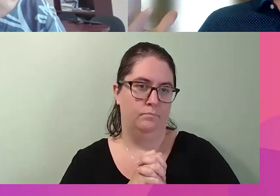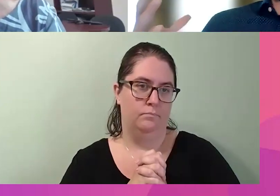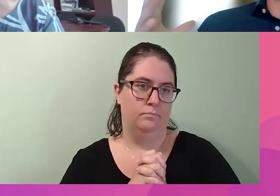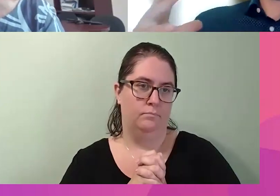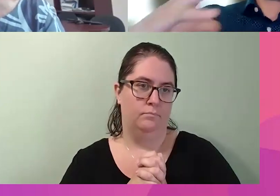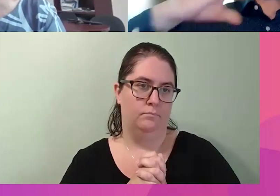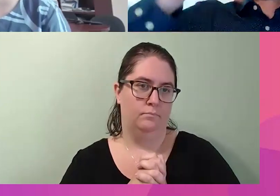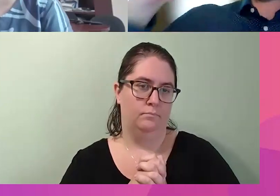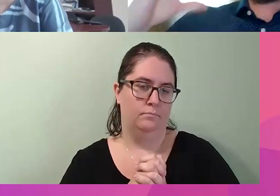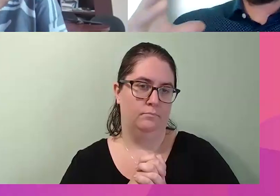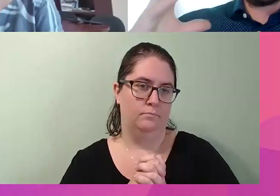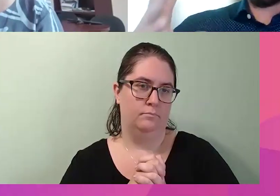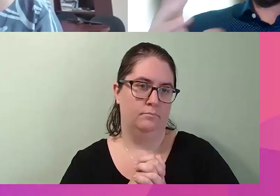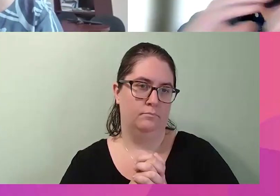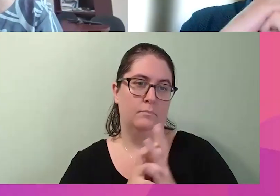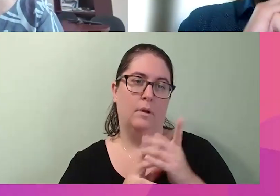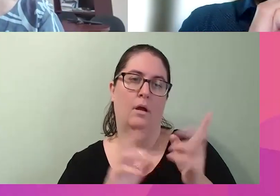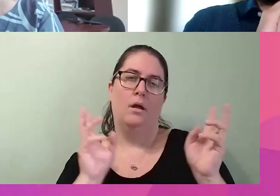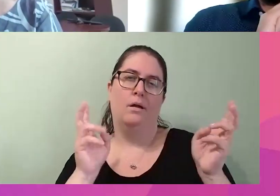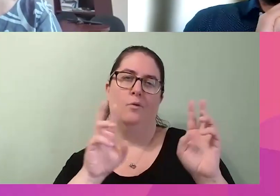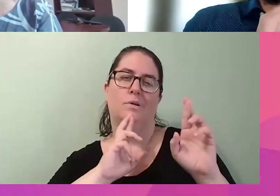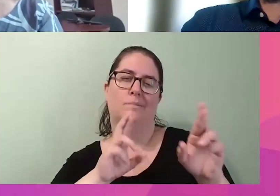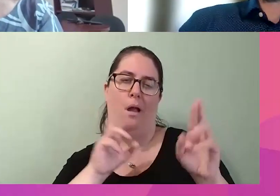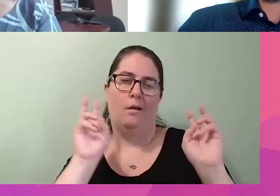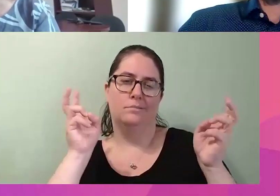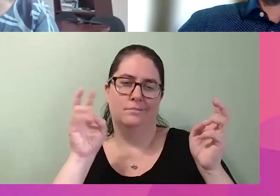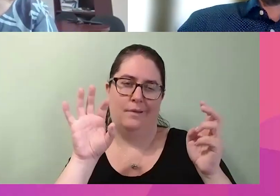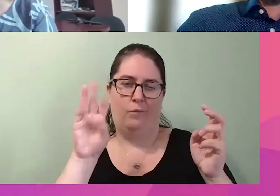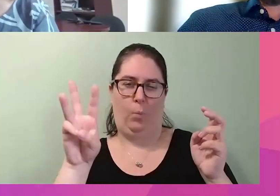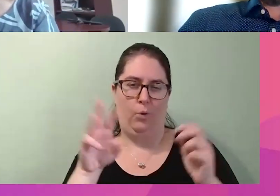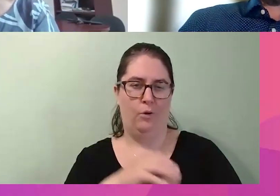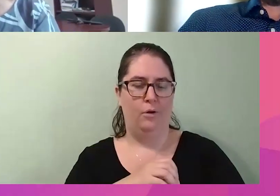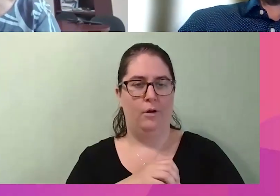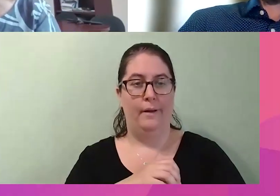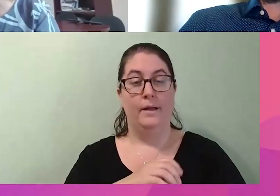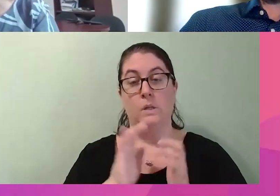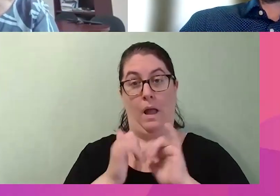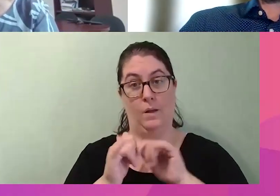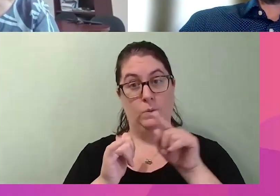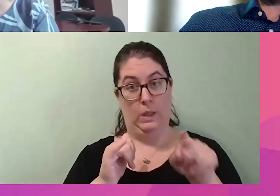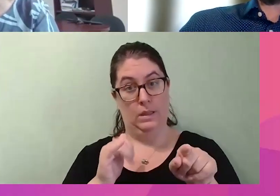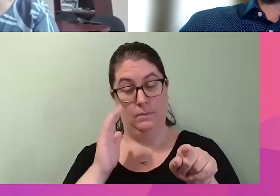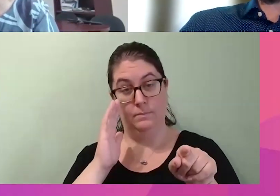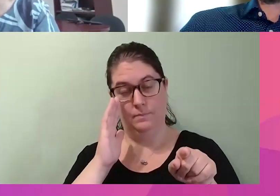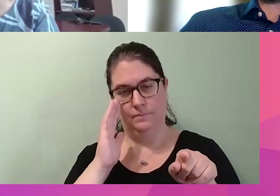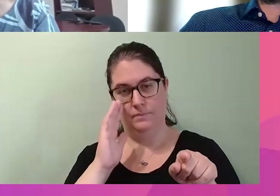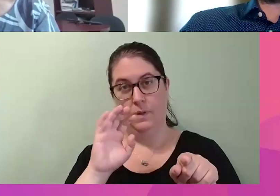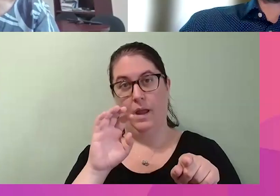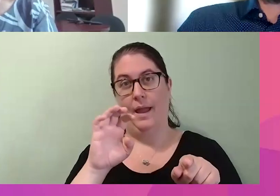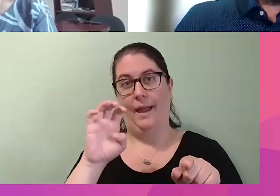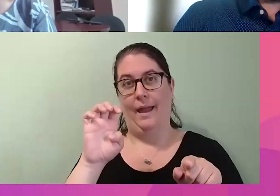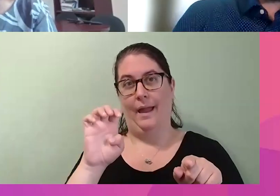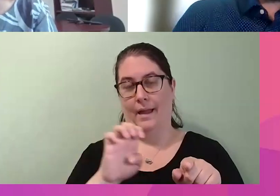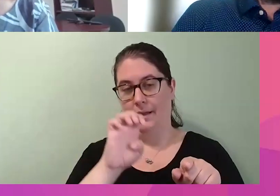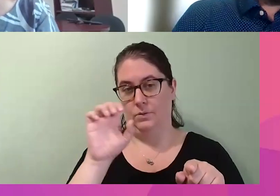We're trying to set up sort of like this response framework. And so the way this is working is that Elder Abuse Prevention Ontario